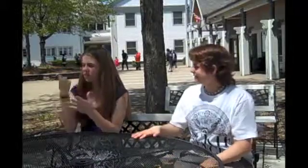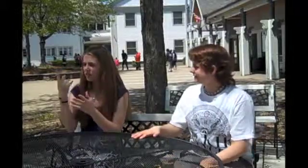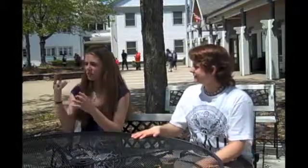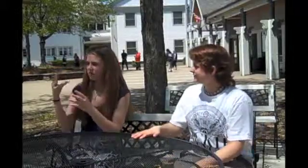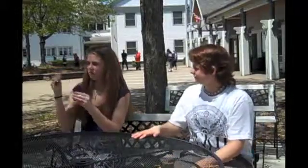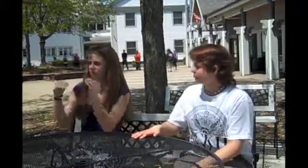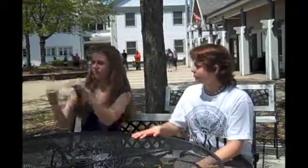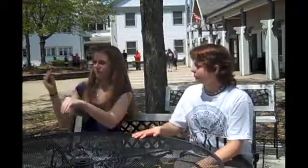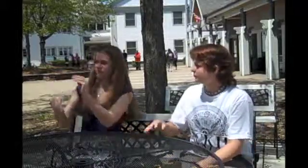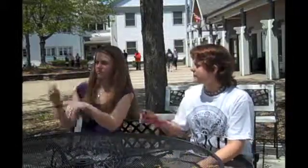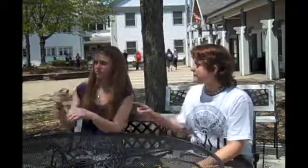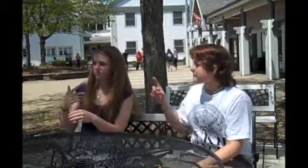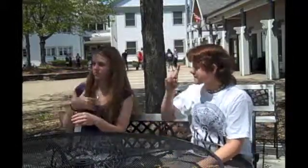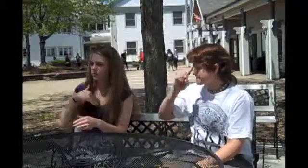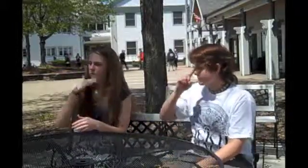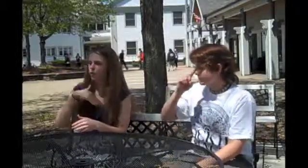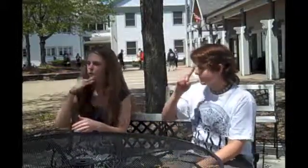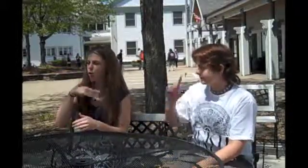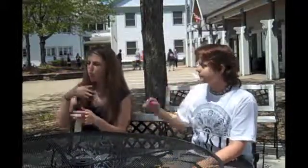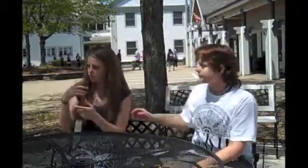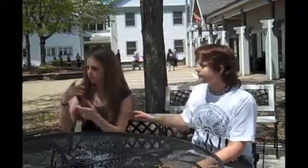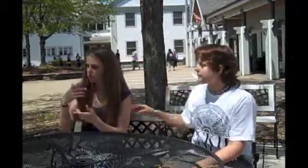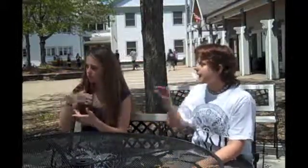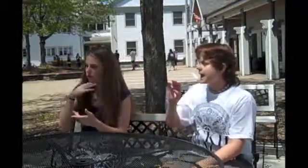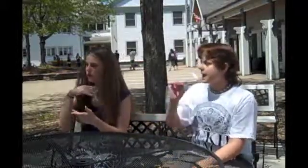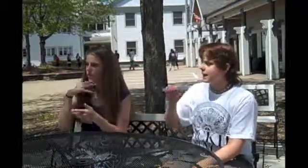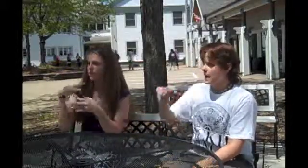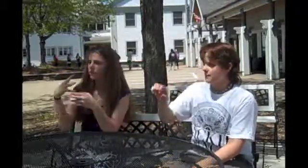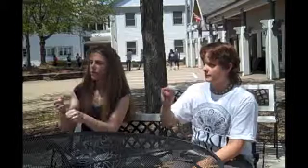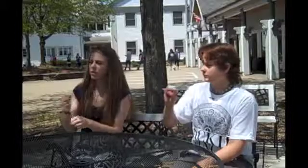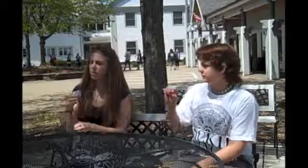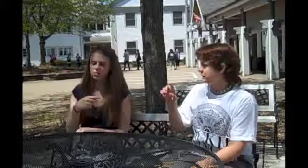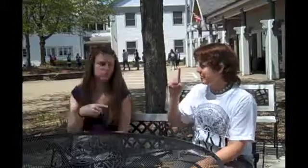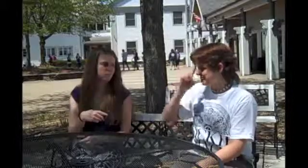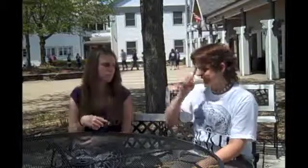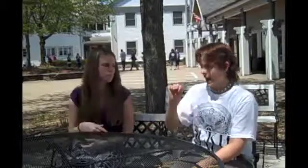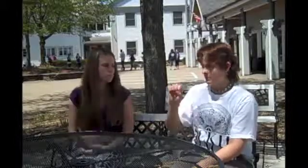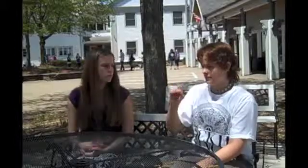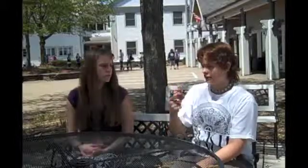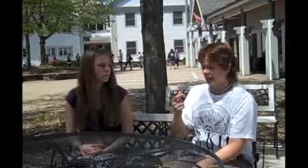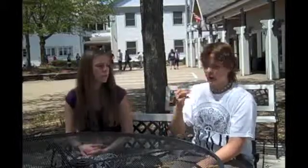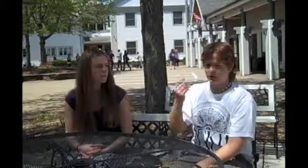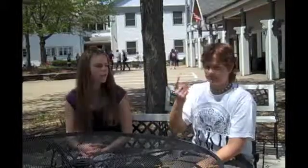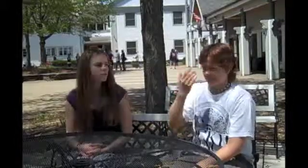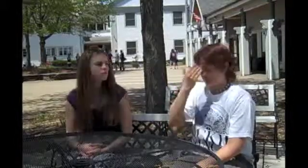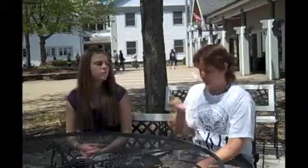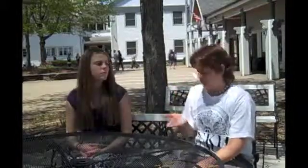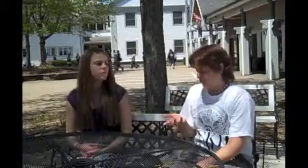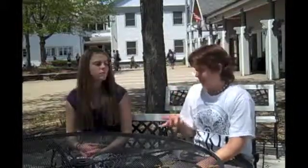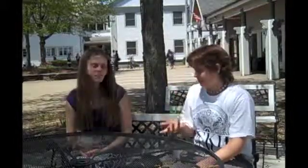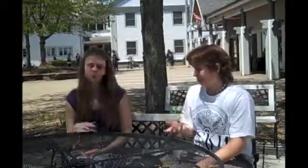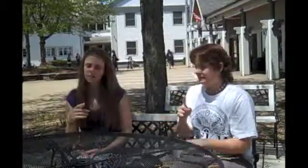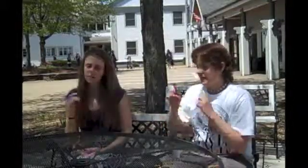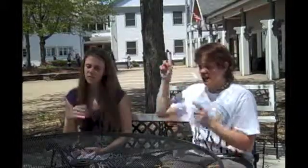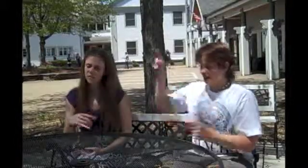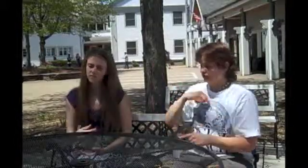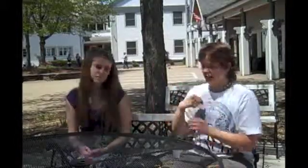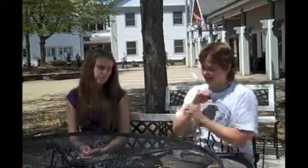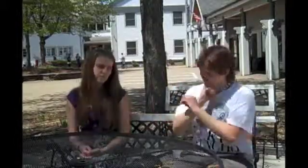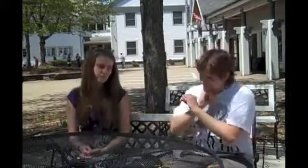it. If I have like one plate of American Chinese food, I'm stuffed. Yeah, I think here they have MSG or something